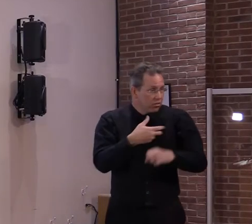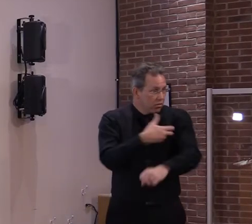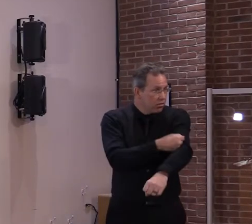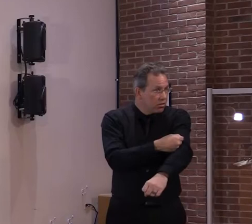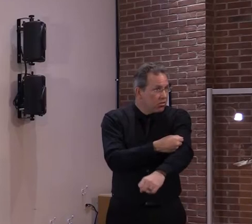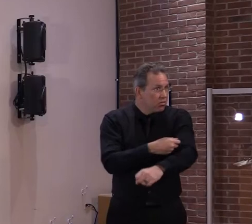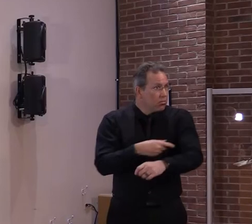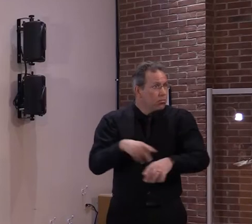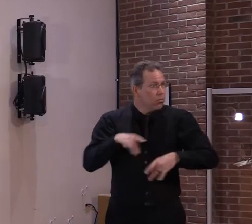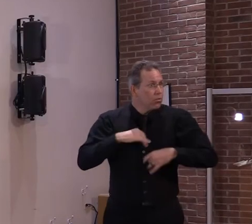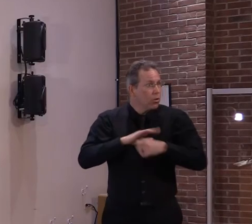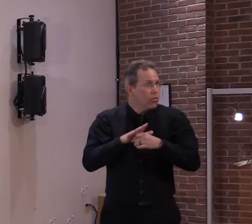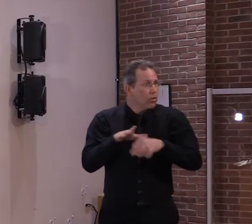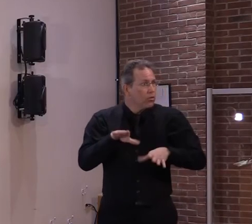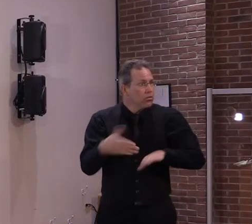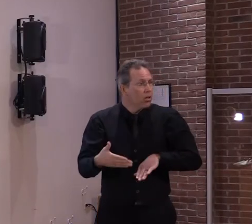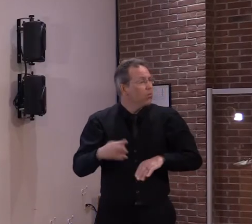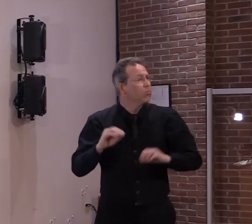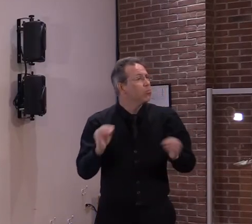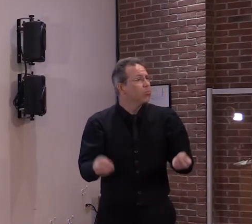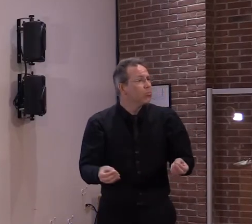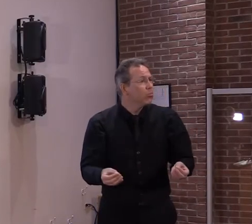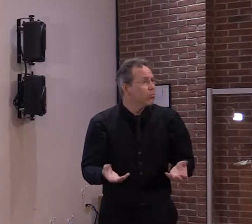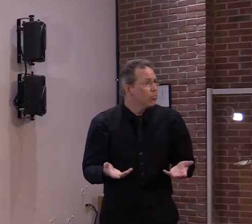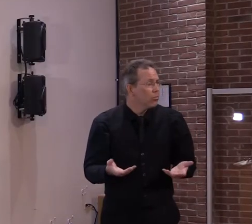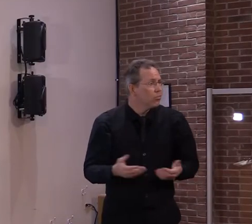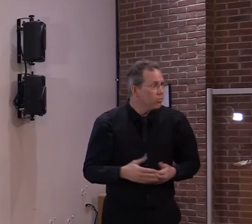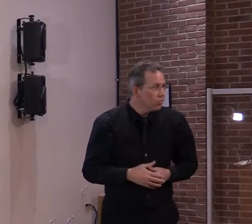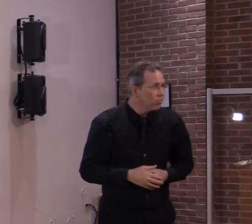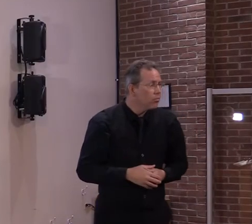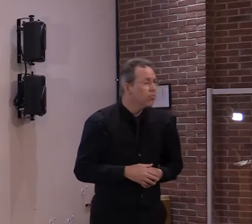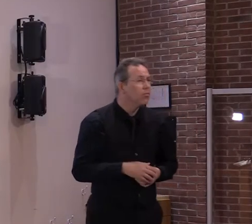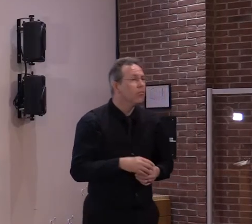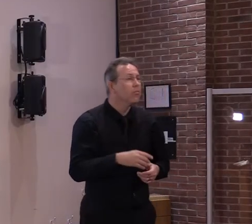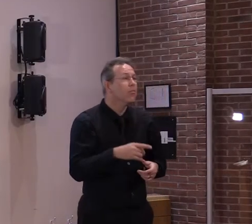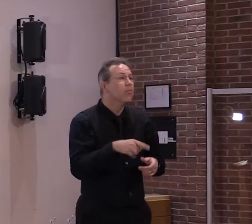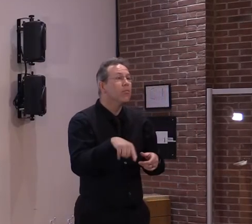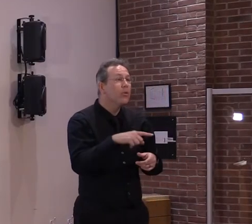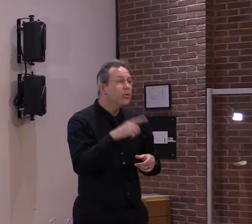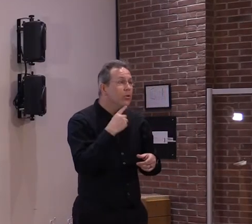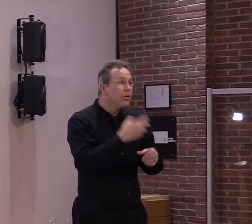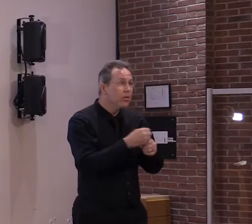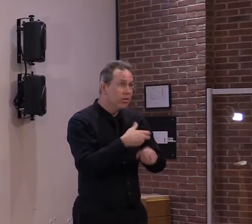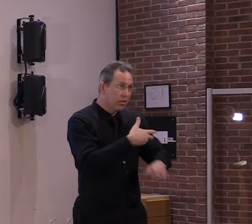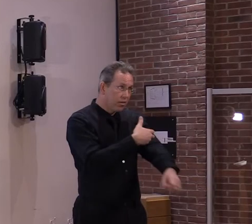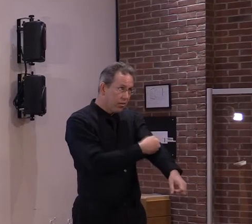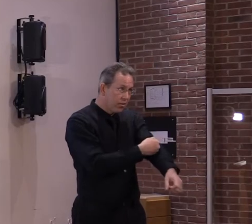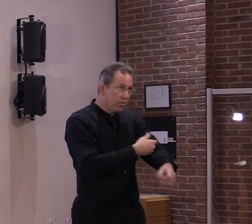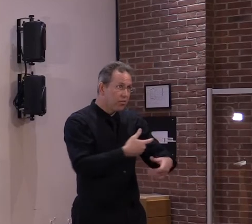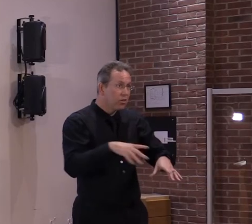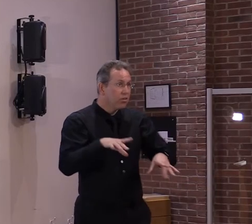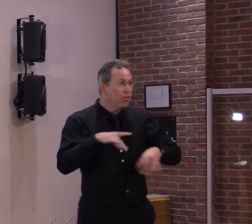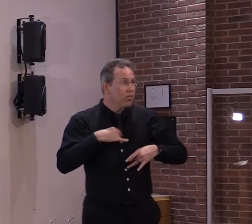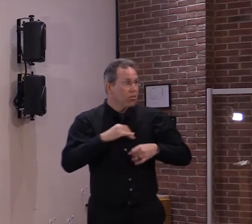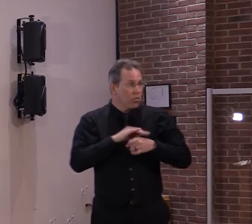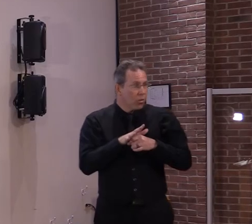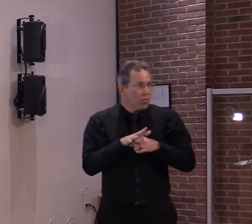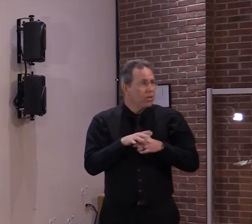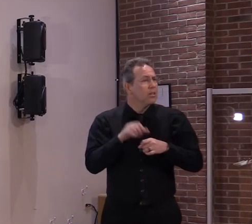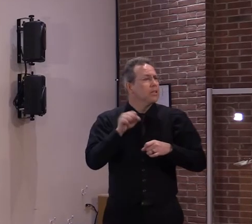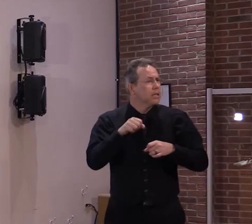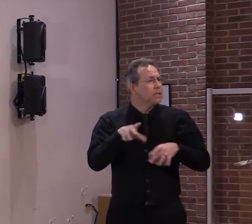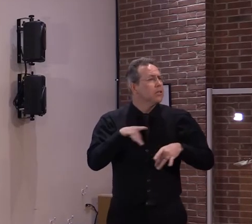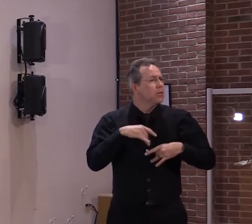And then, does anybody turn up as a case? And the answer is going to be yes, there will be some. In the